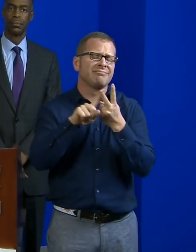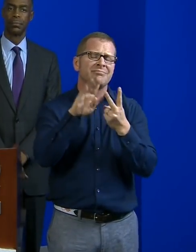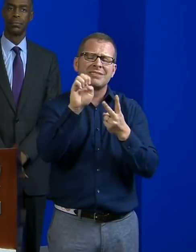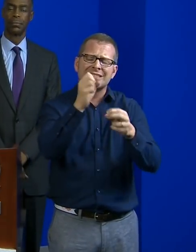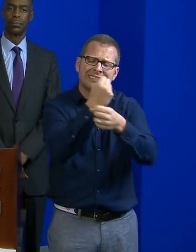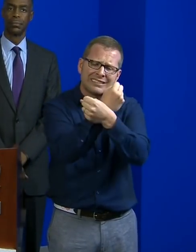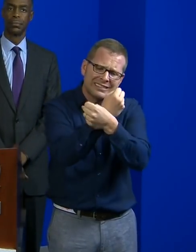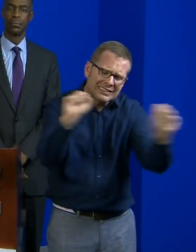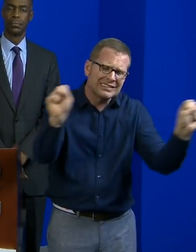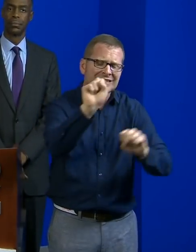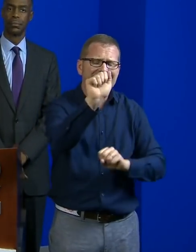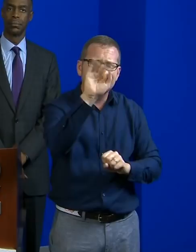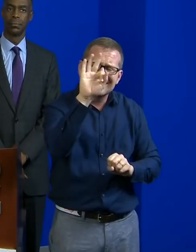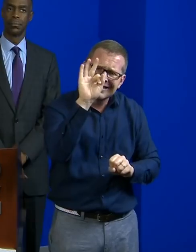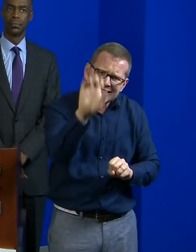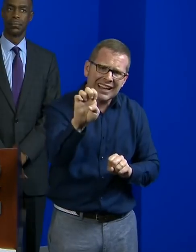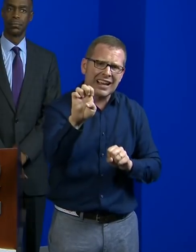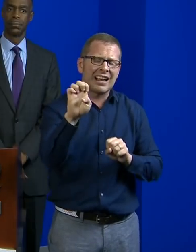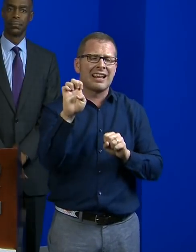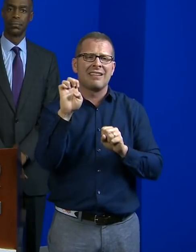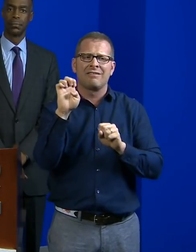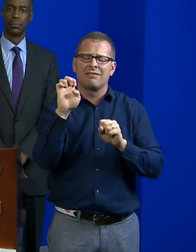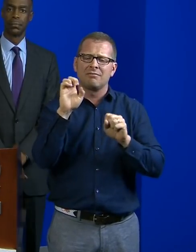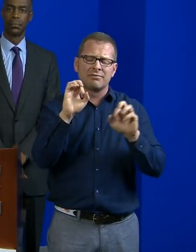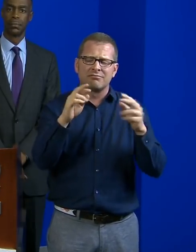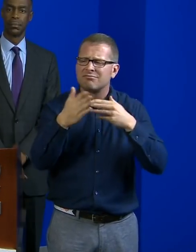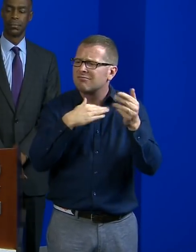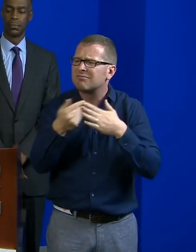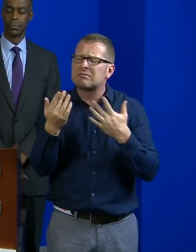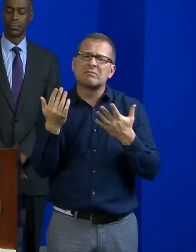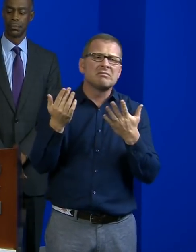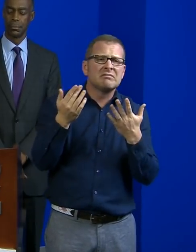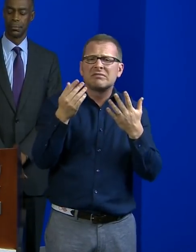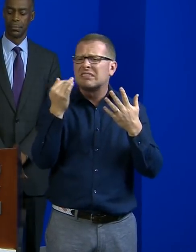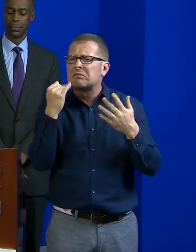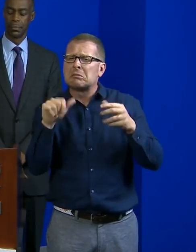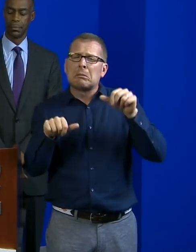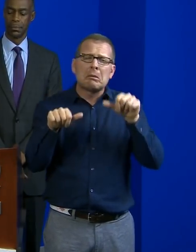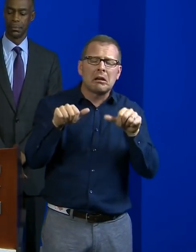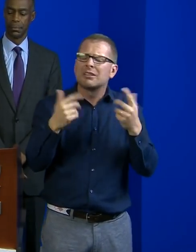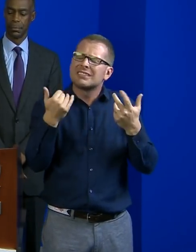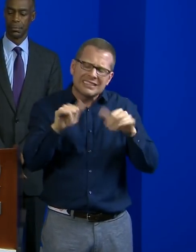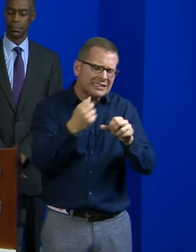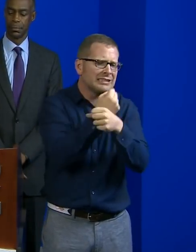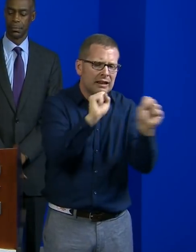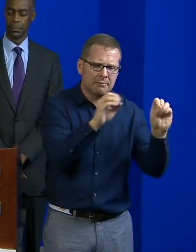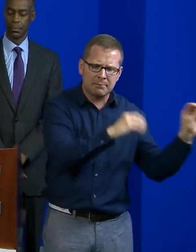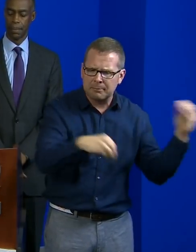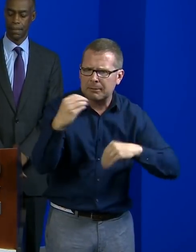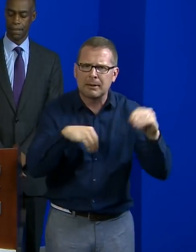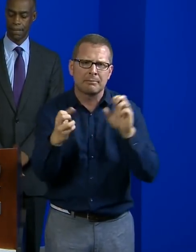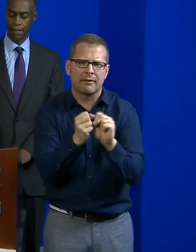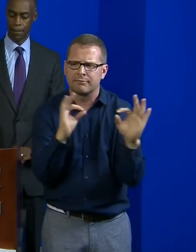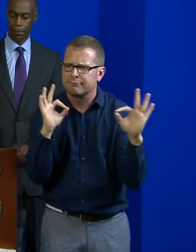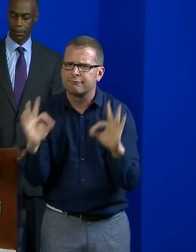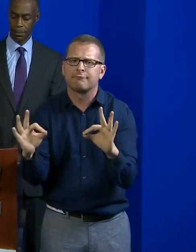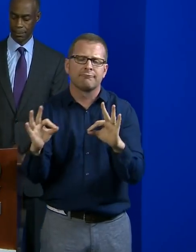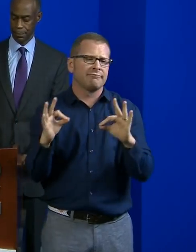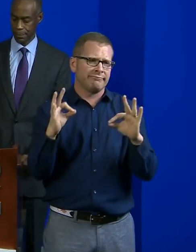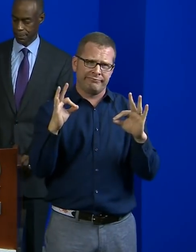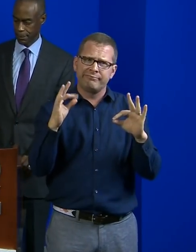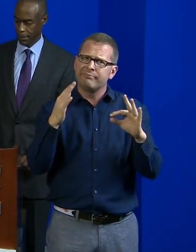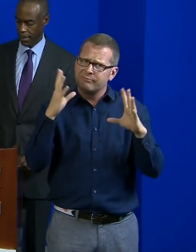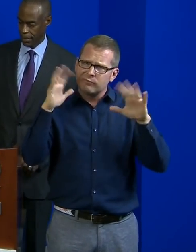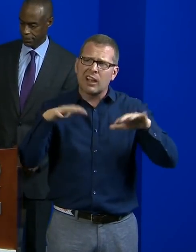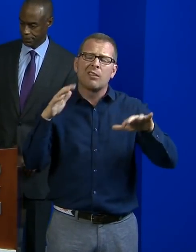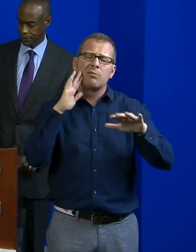some very, very high winds and a lot of rain. At this time, I would like to invite our Broward County Sheriff, Scott Israel, to say a